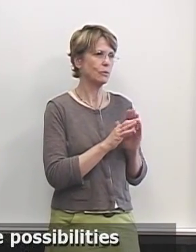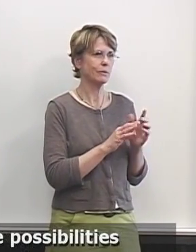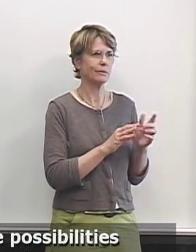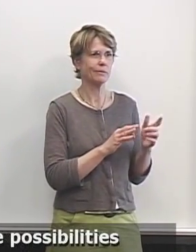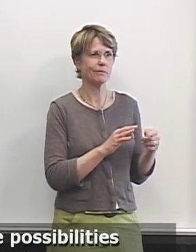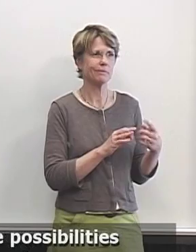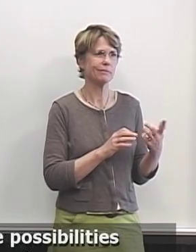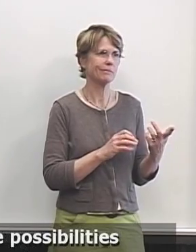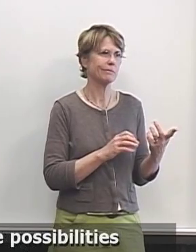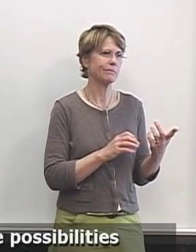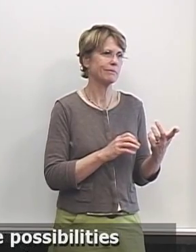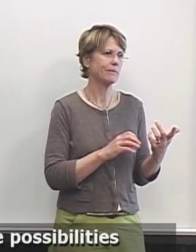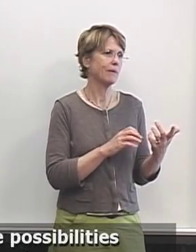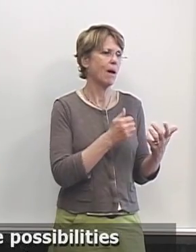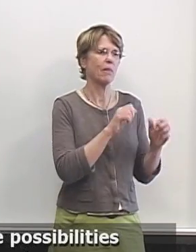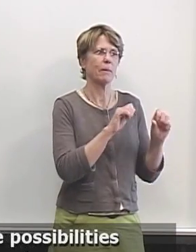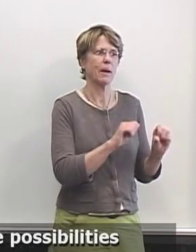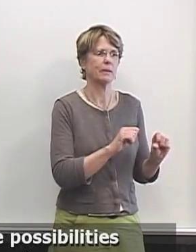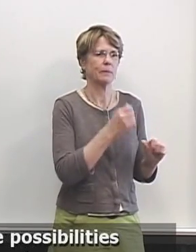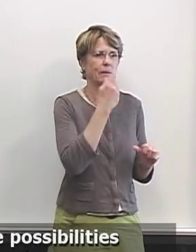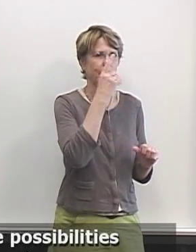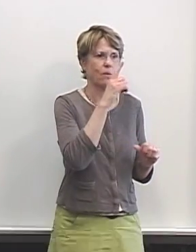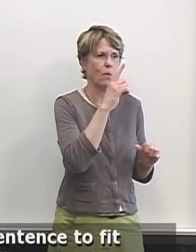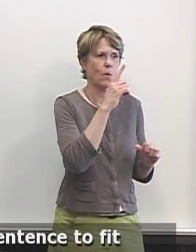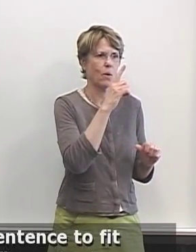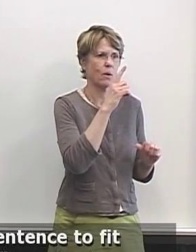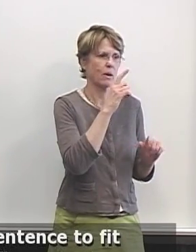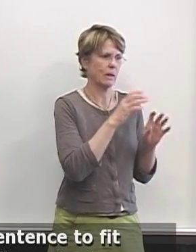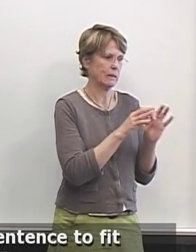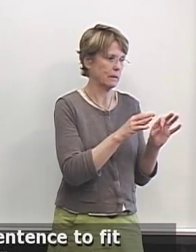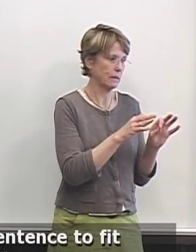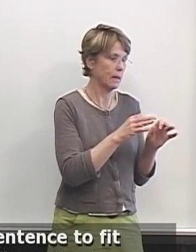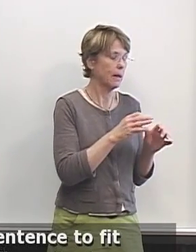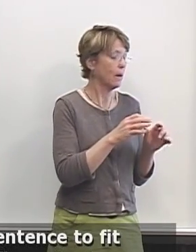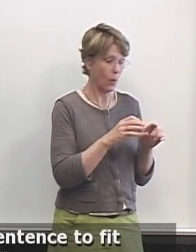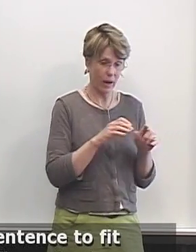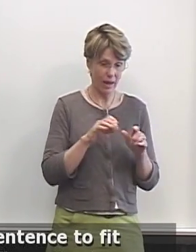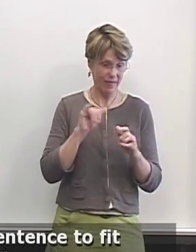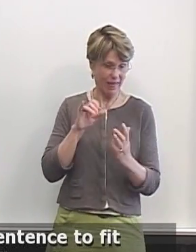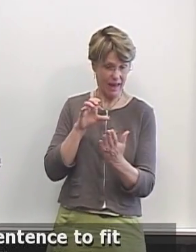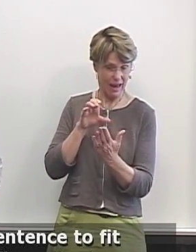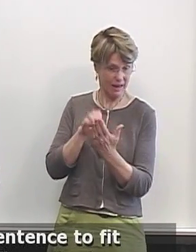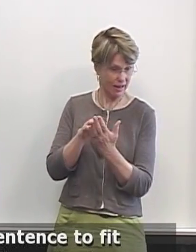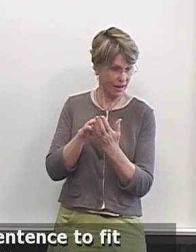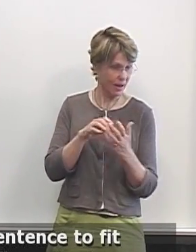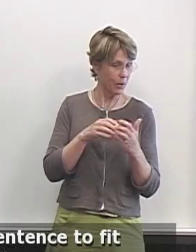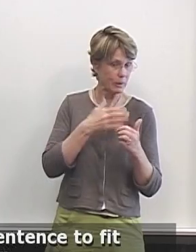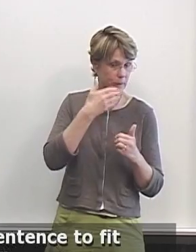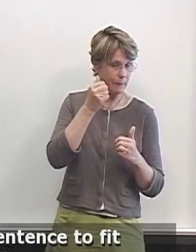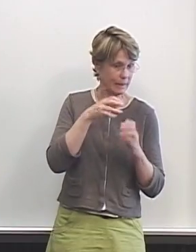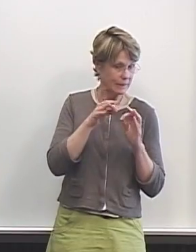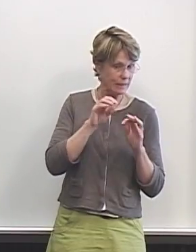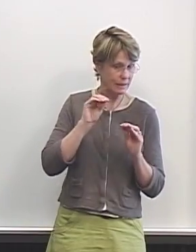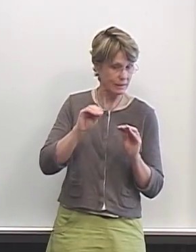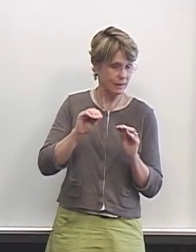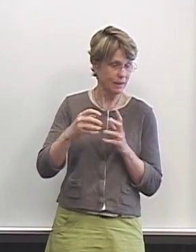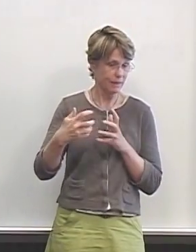alternative possibilities for a sentence, the best sentence to fit in a specific context.